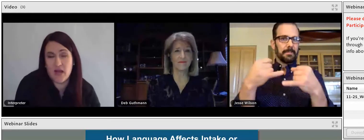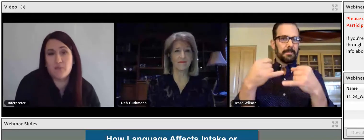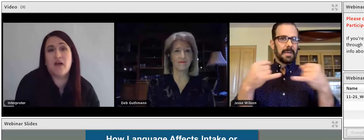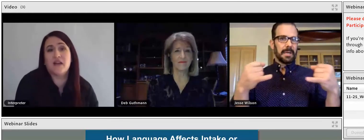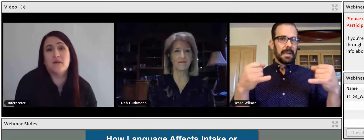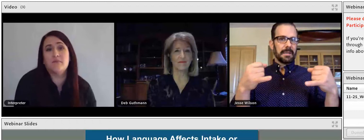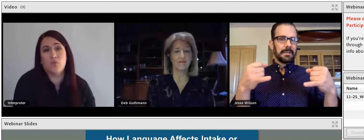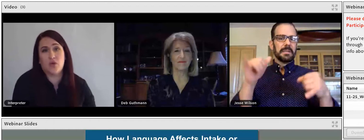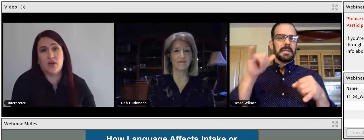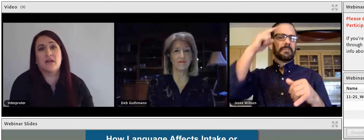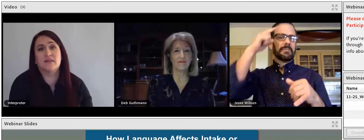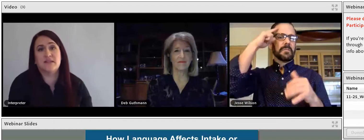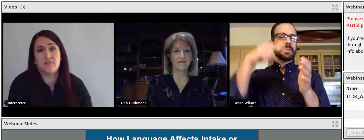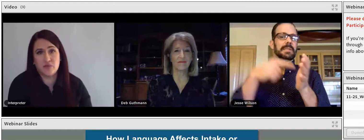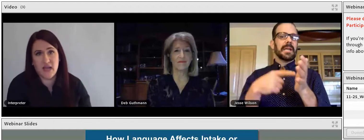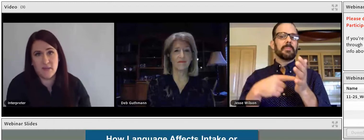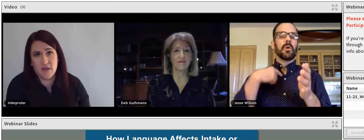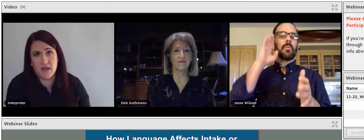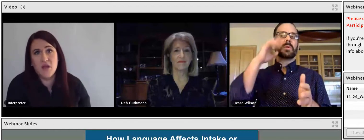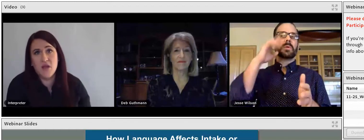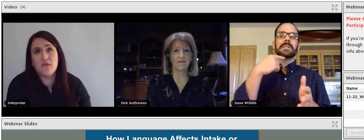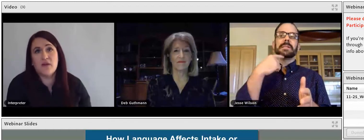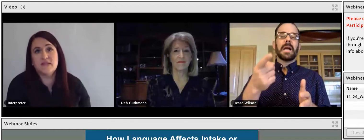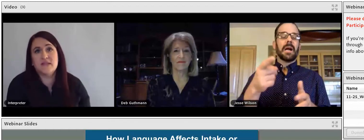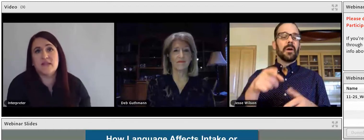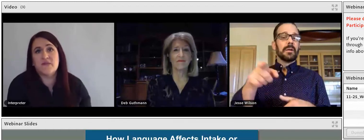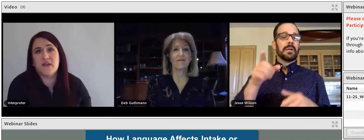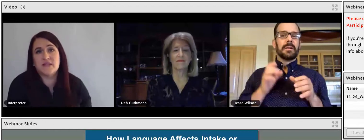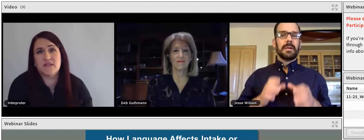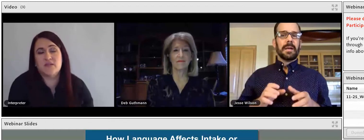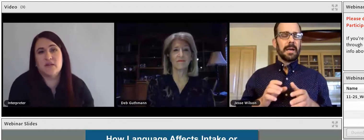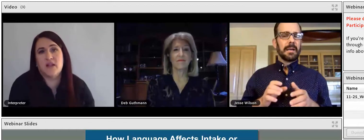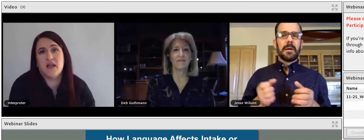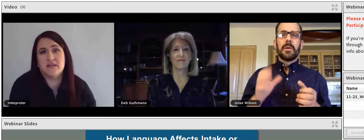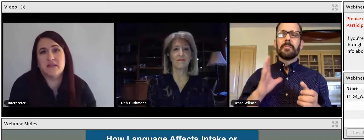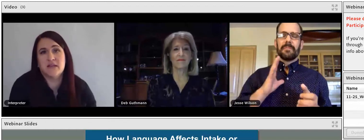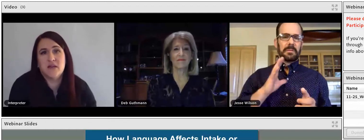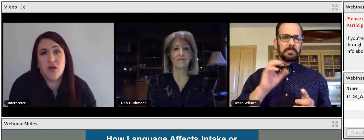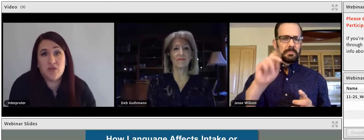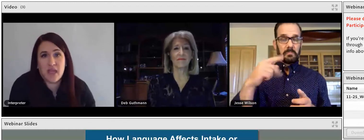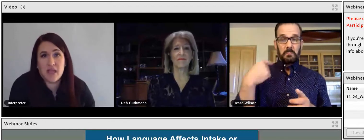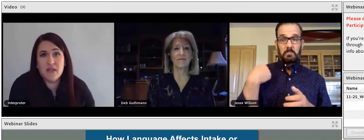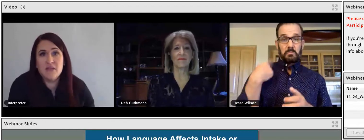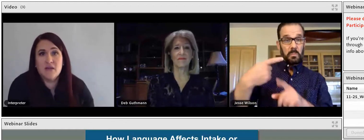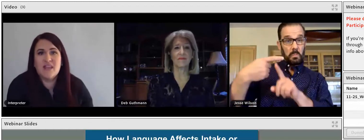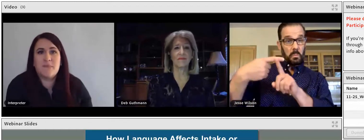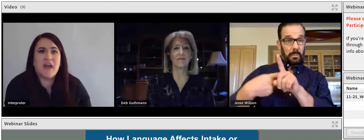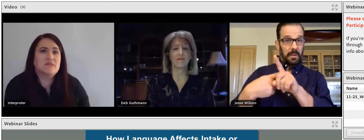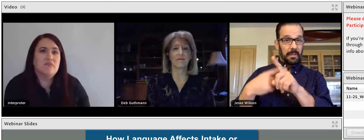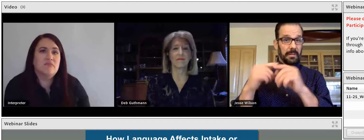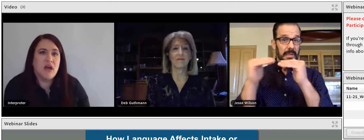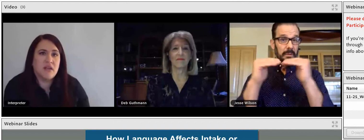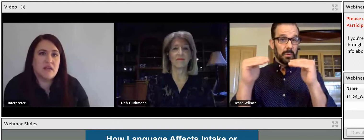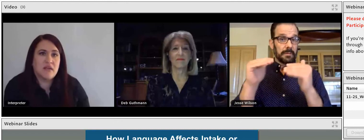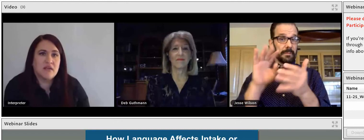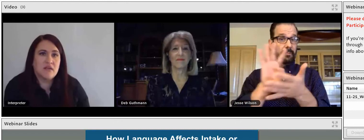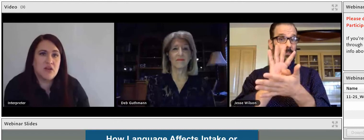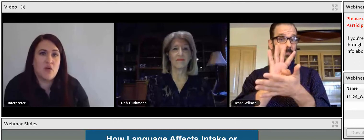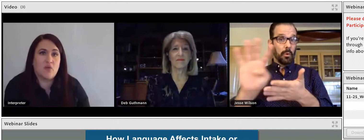that it's a bit clearer and provide a more conceptual timeline. For instance, if I said to a client, okay, in the